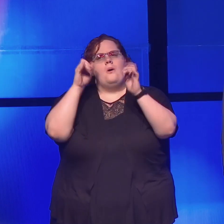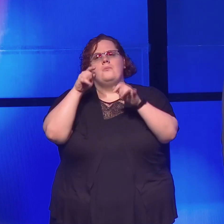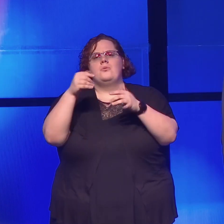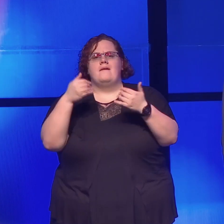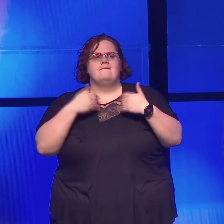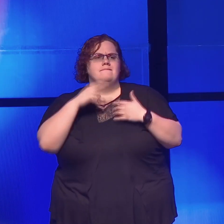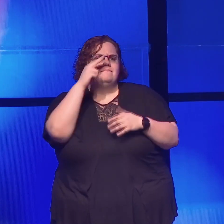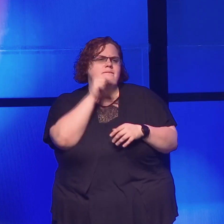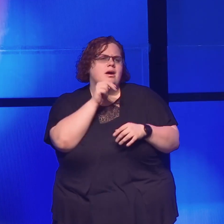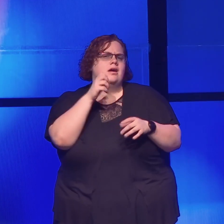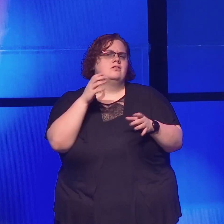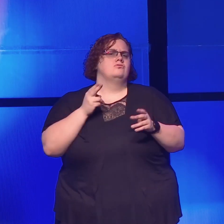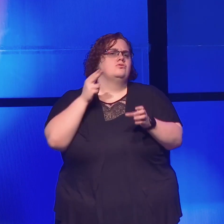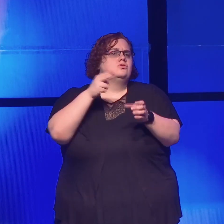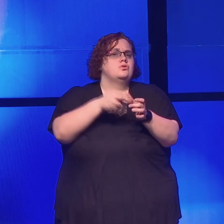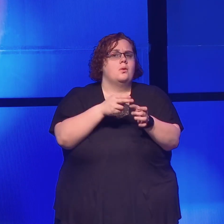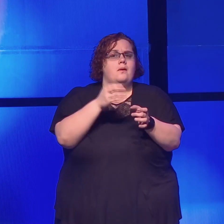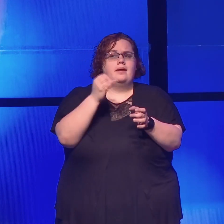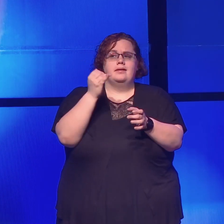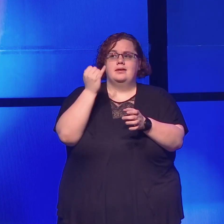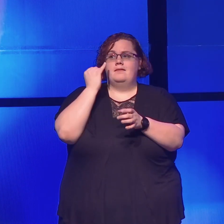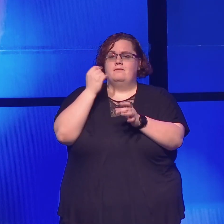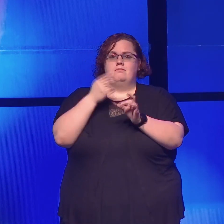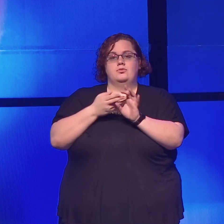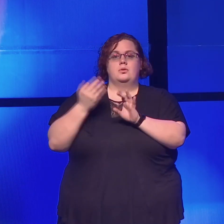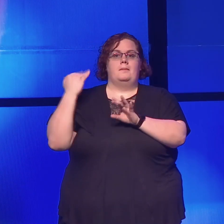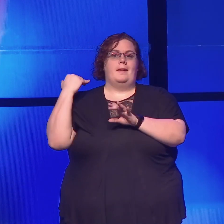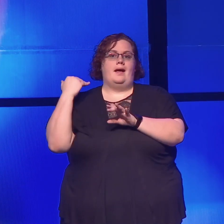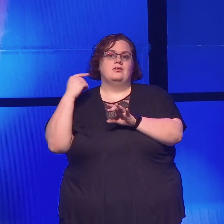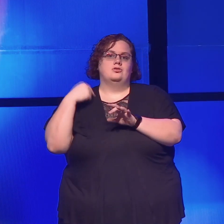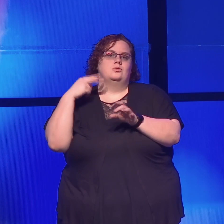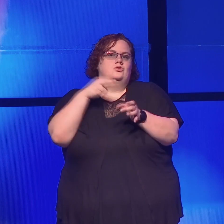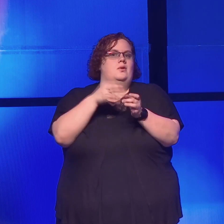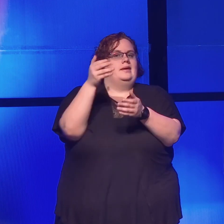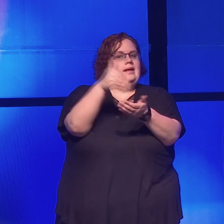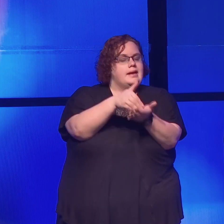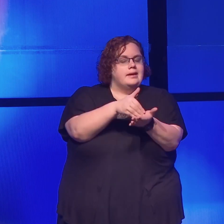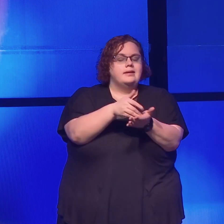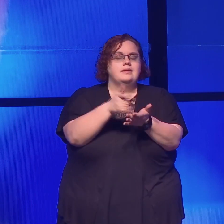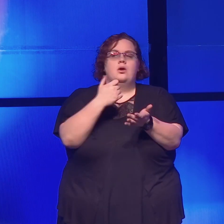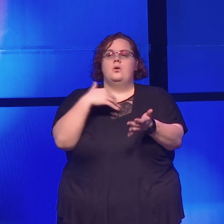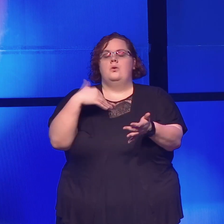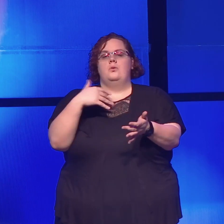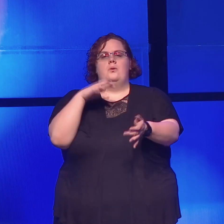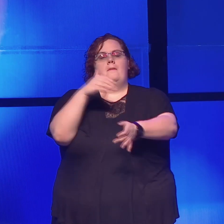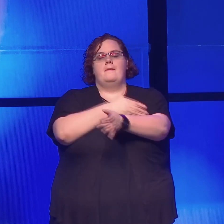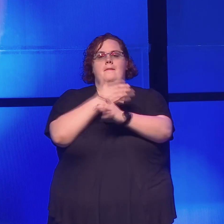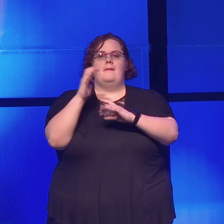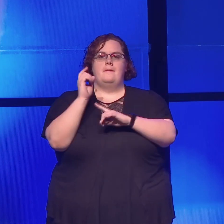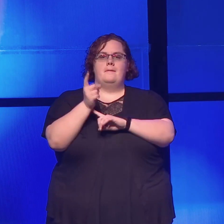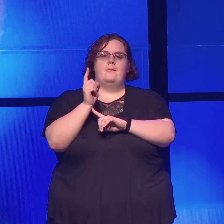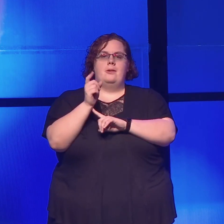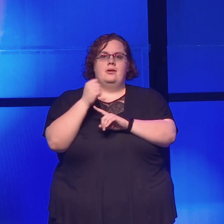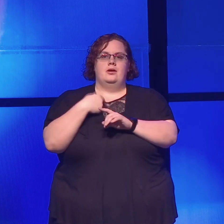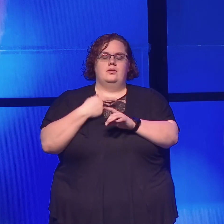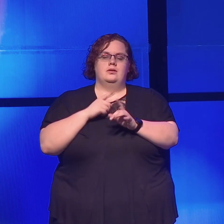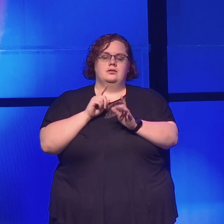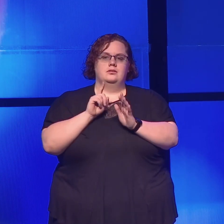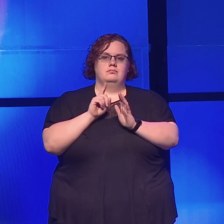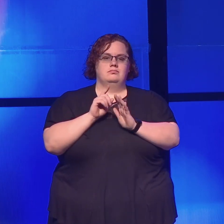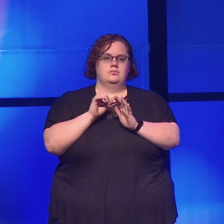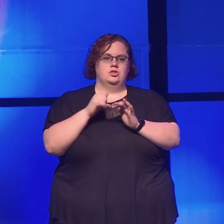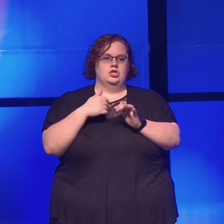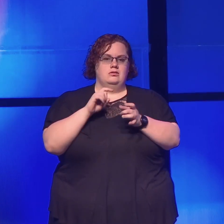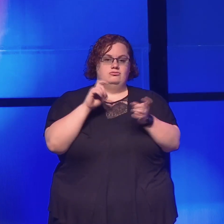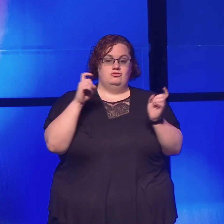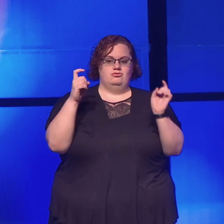I hope if you've participated in the past, you'll participate. And really, this is such a powerful moment where we get to move the needle forward on